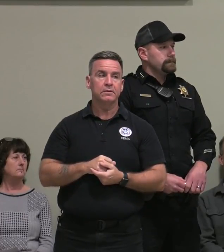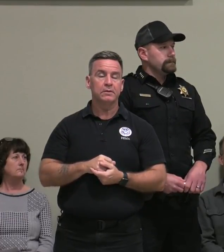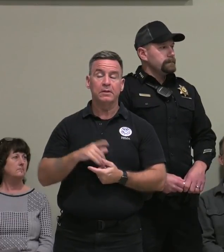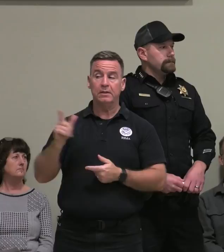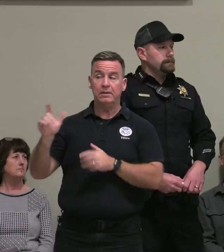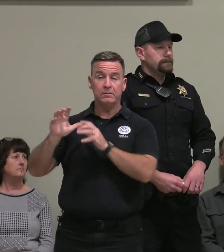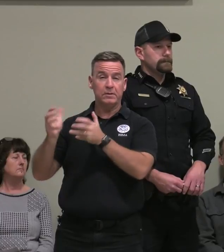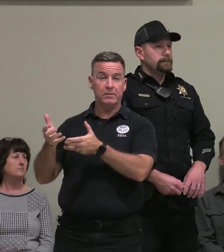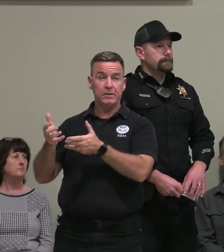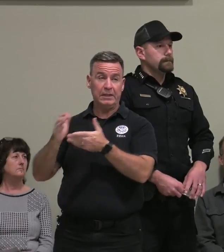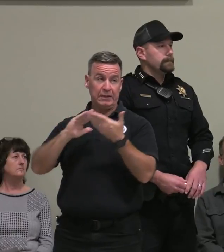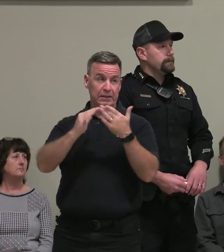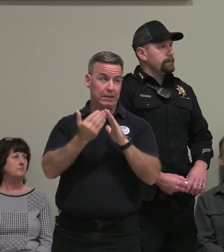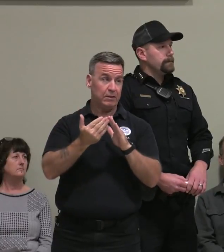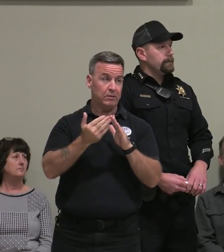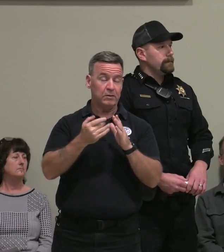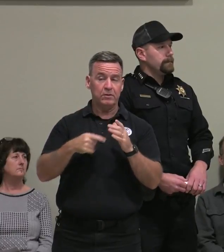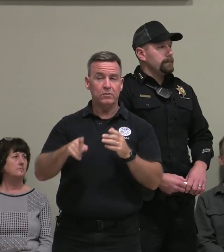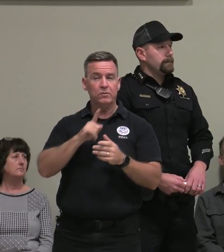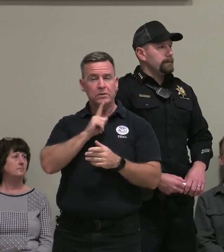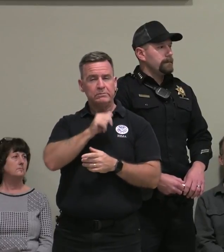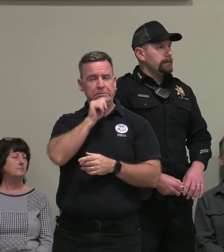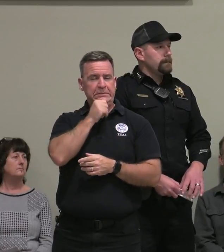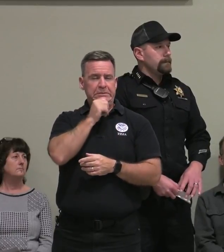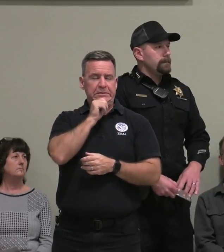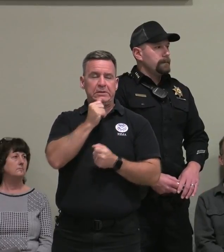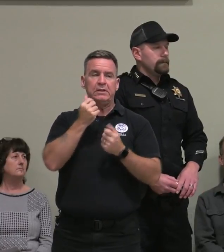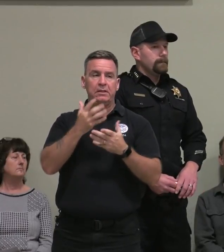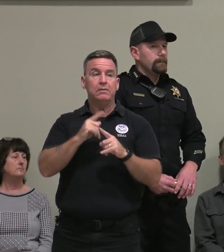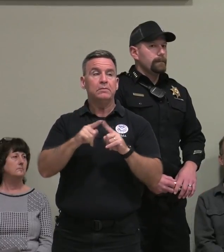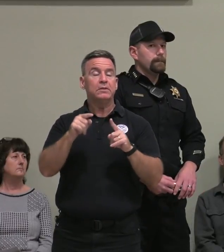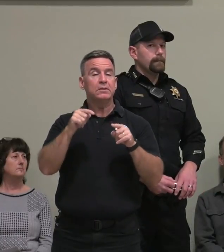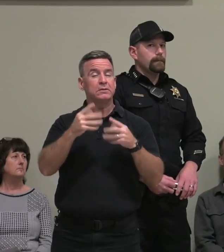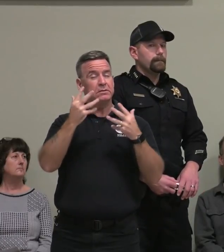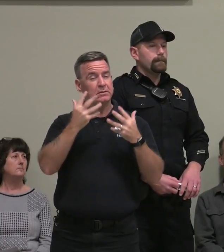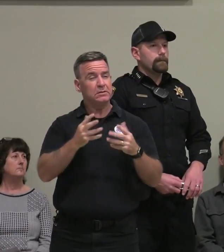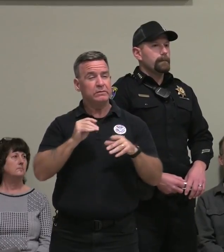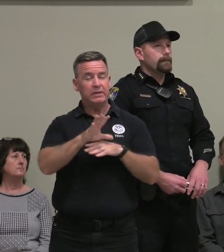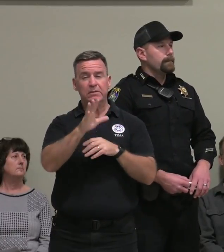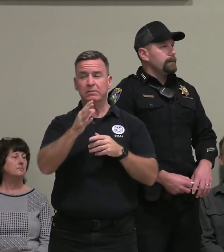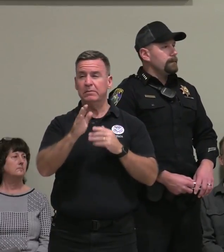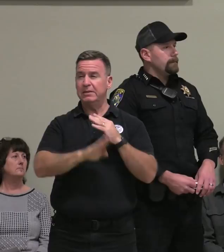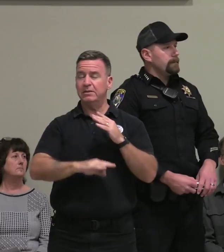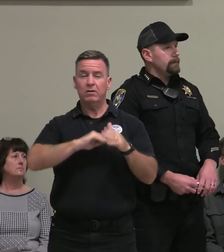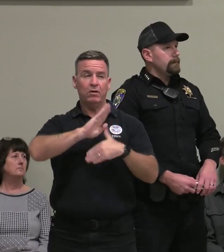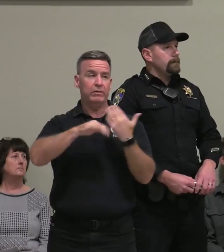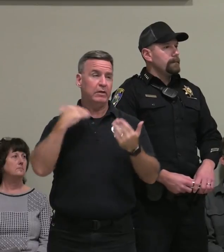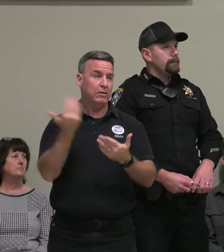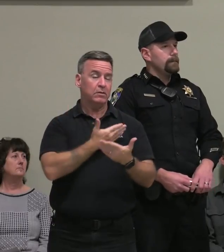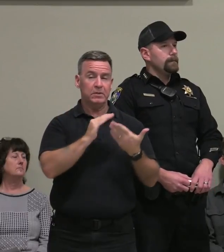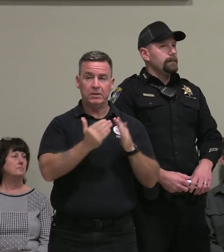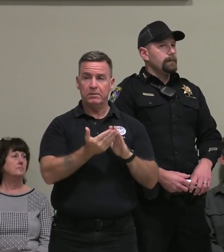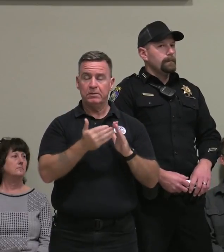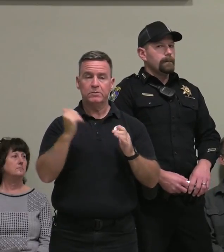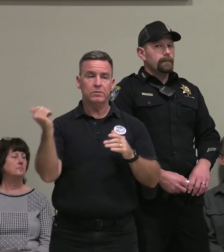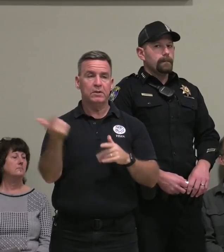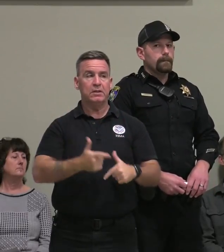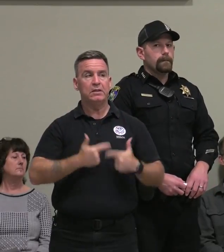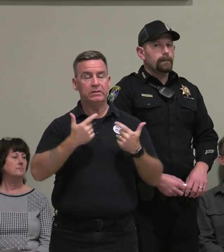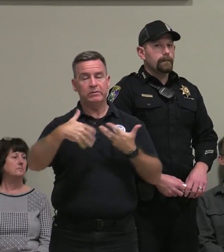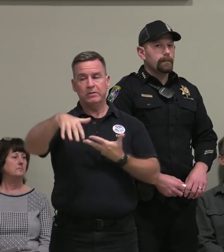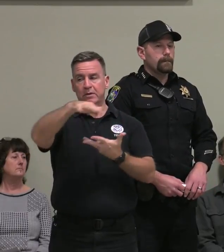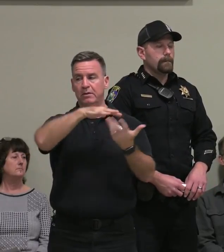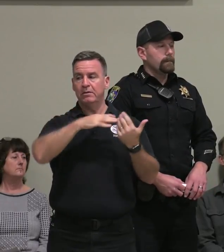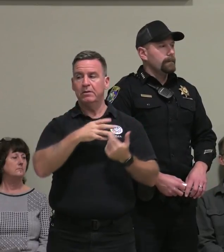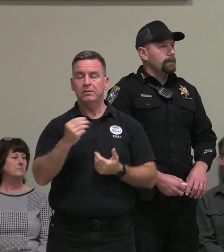that department and the town, they are really going through a lot of it. But this is a tragedy that has affected basically all of our community because we've all been living it.